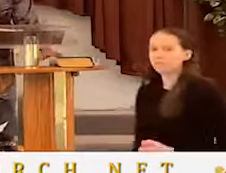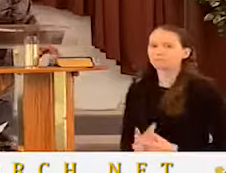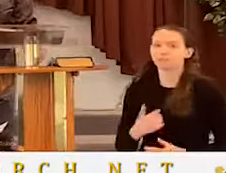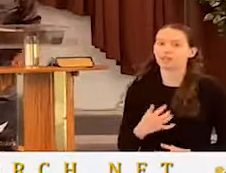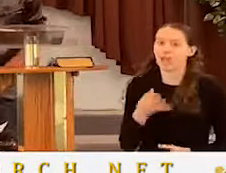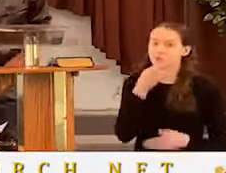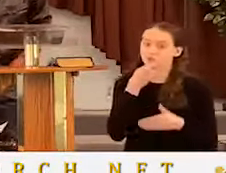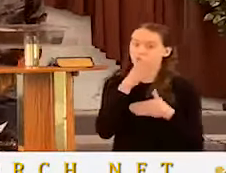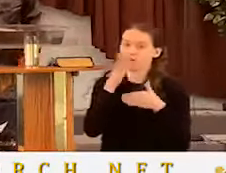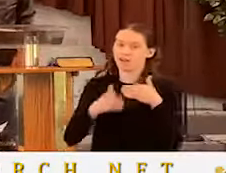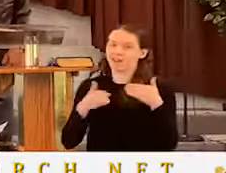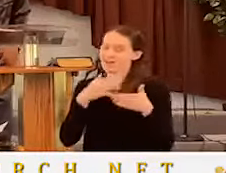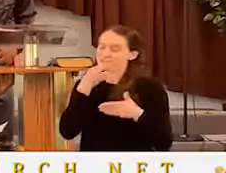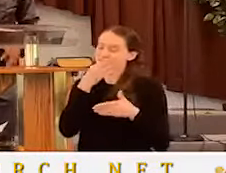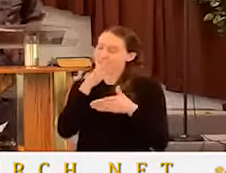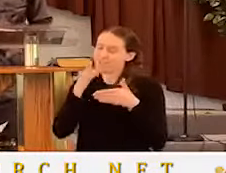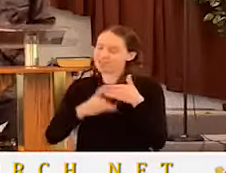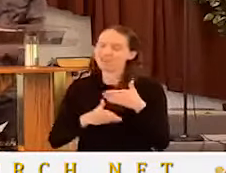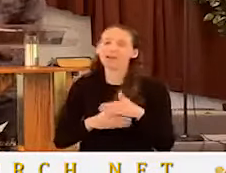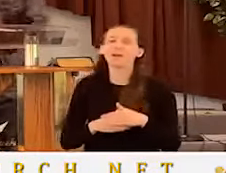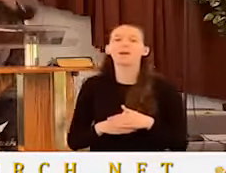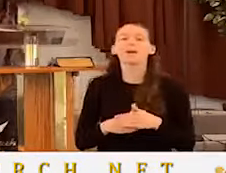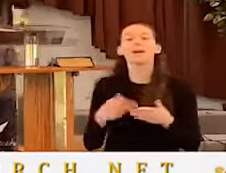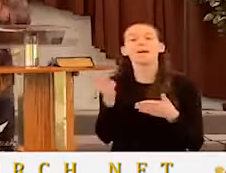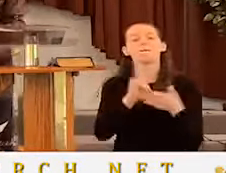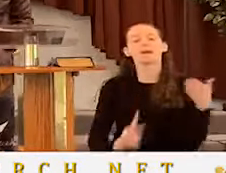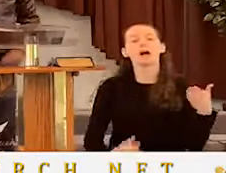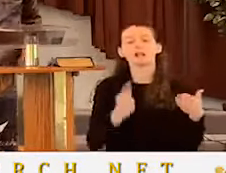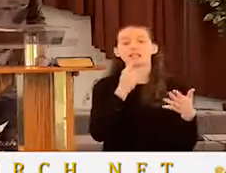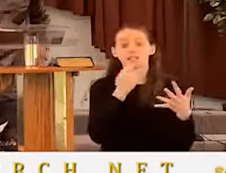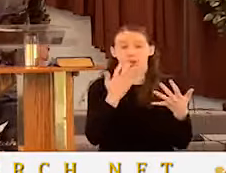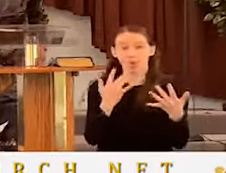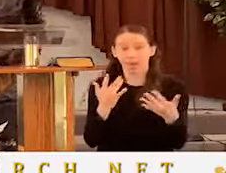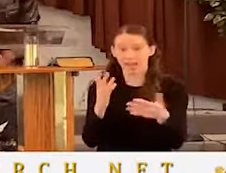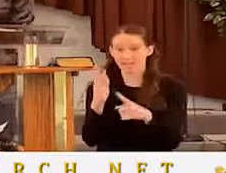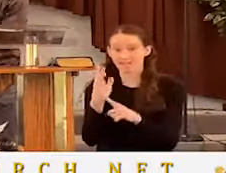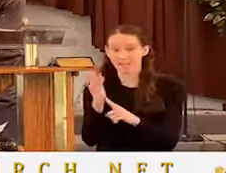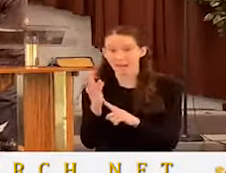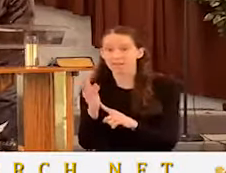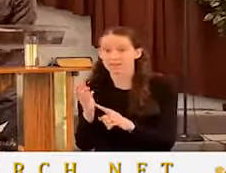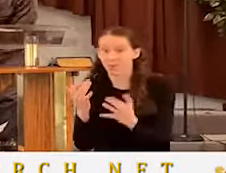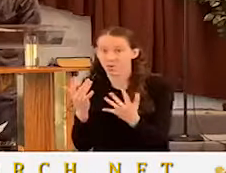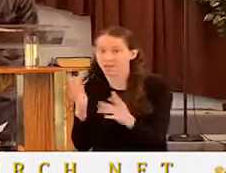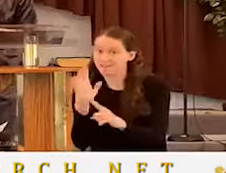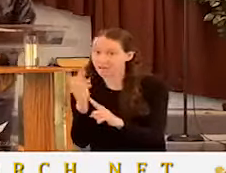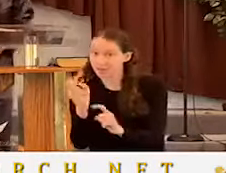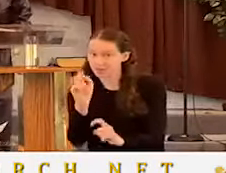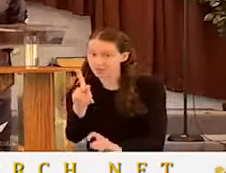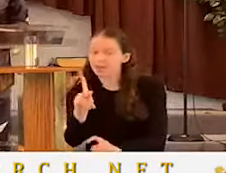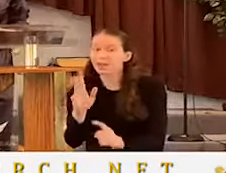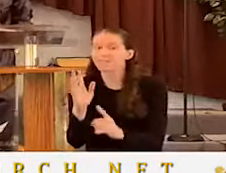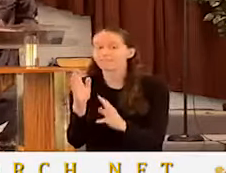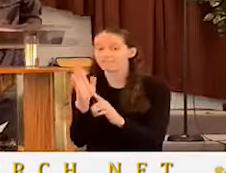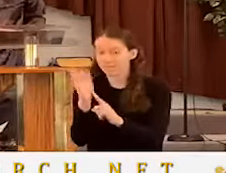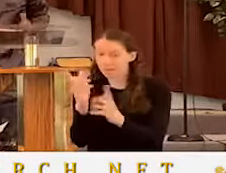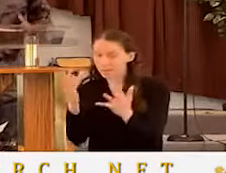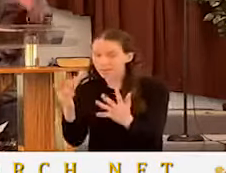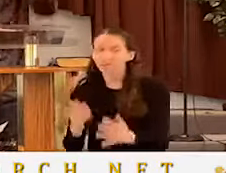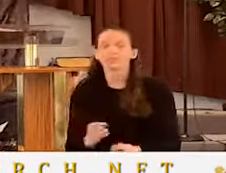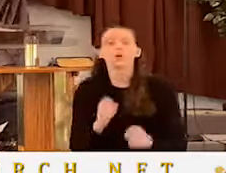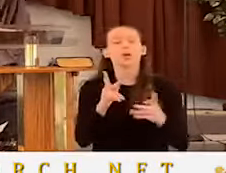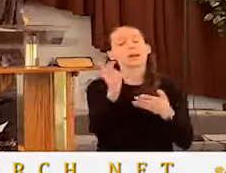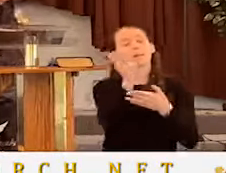I'm coming, I'm coming, I'm coming. Paul says, wait a minute, can I get 5 minutes before I get happy? Hold on just for a second. Paul